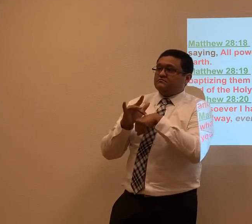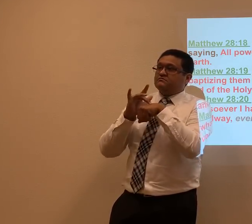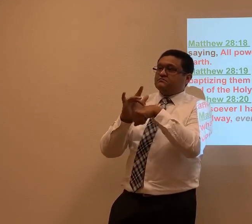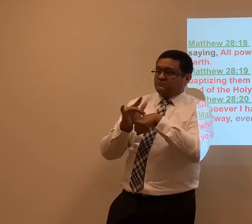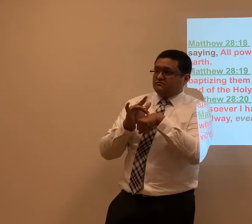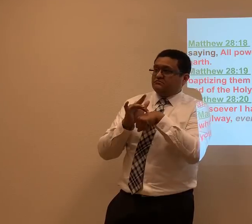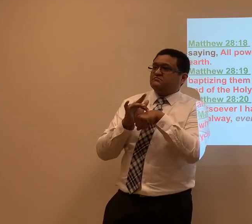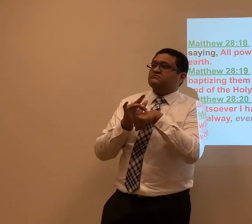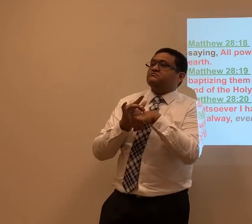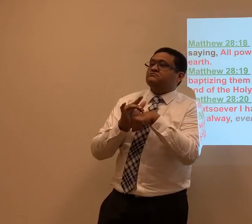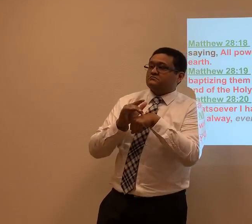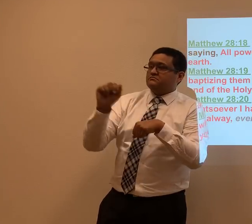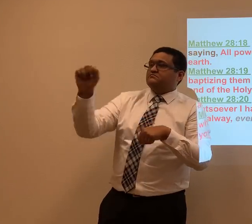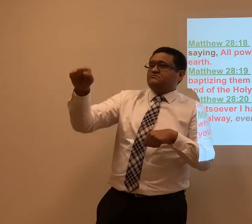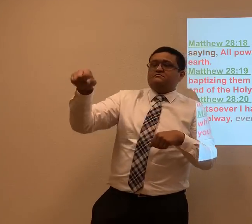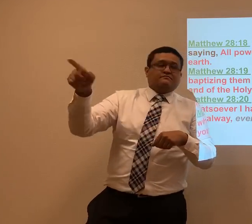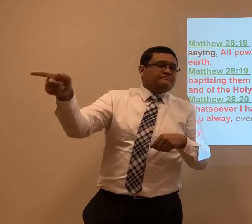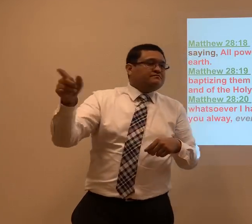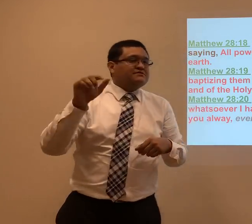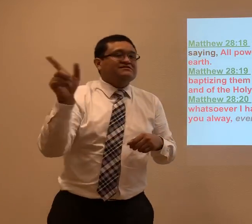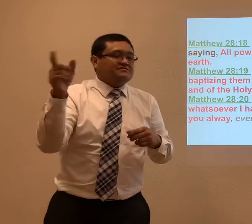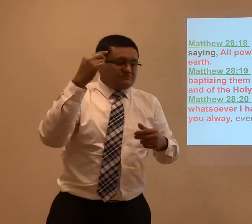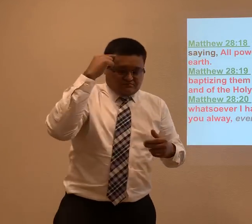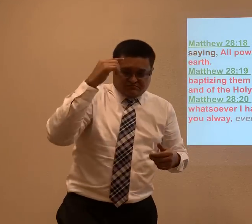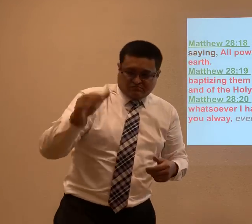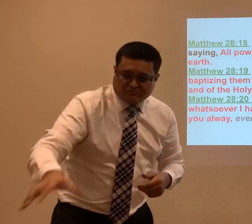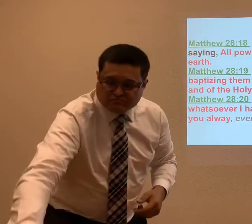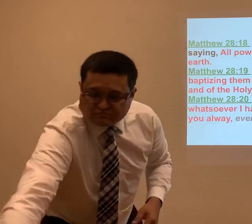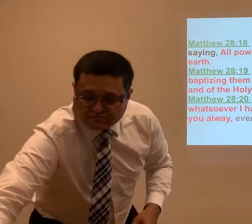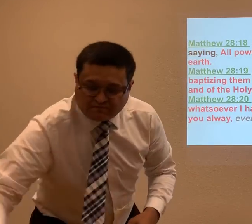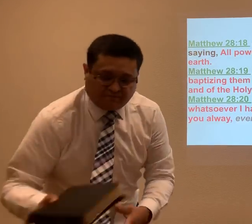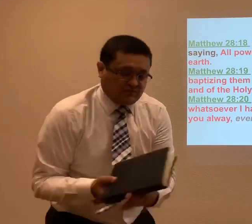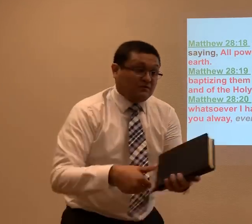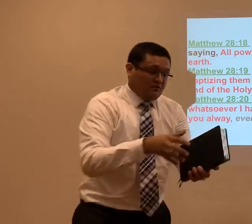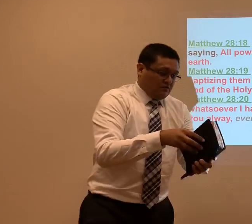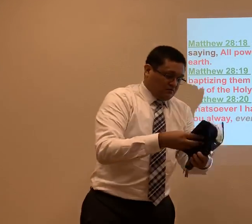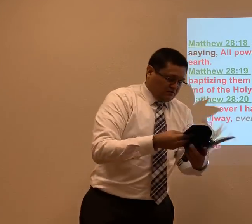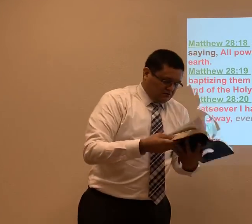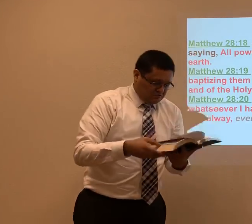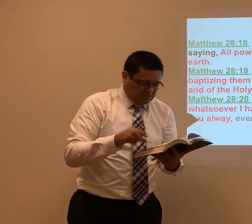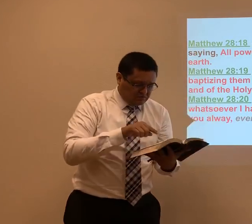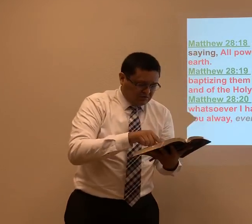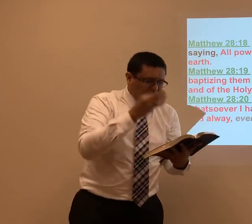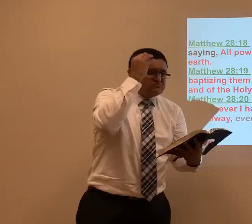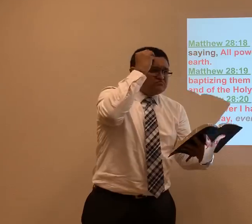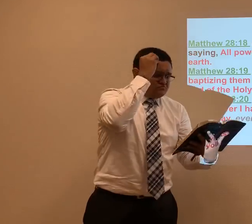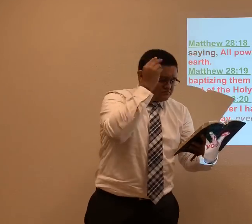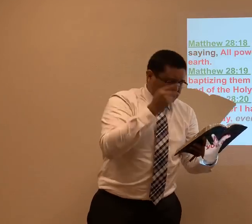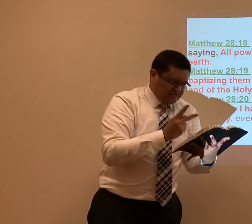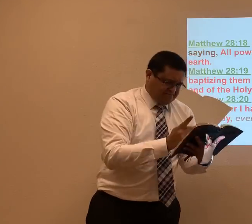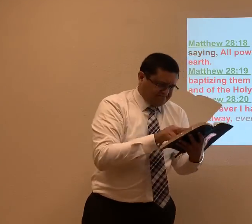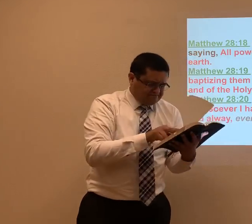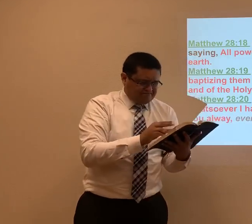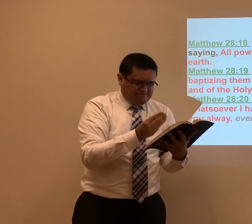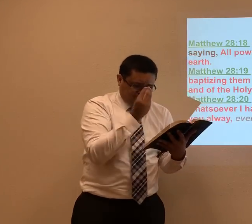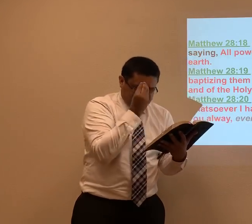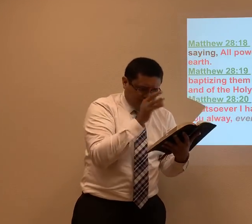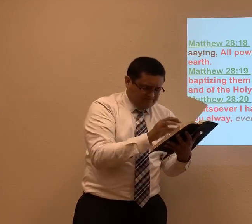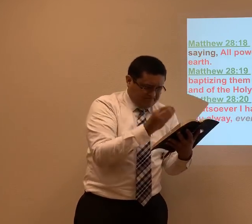So we have to meditate on his word all day. So that is correct. So we're supposed to read this word and meditate on his